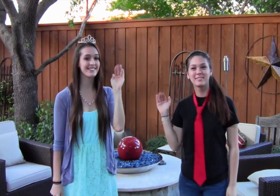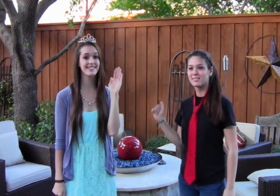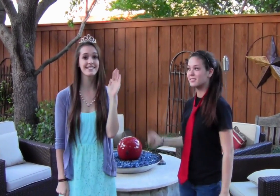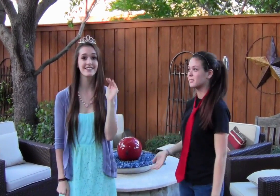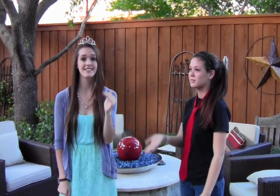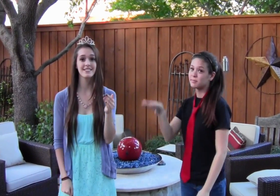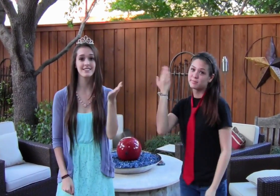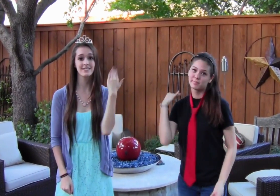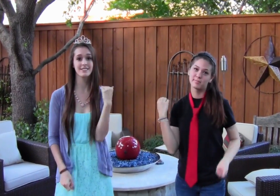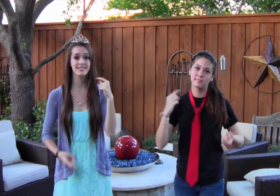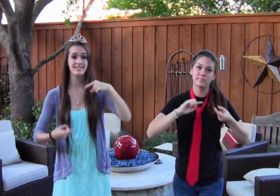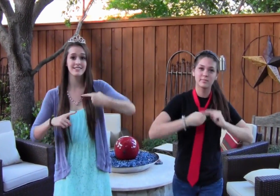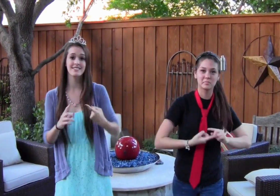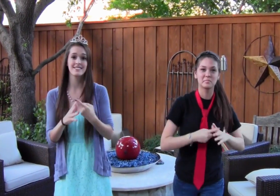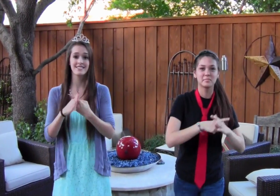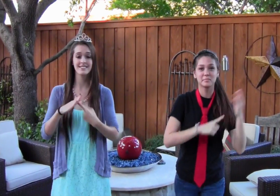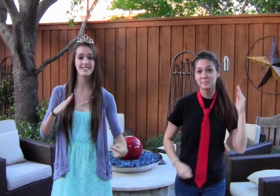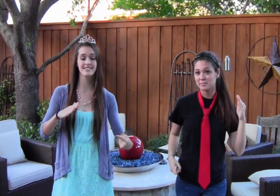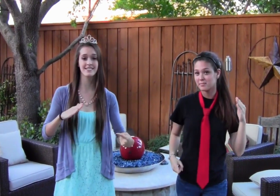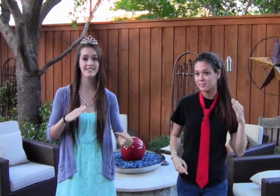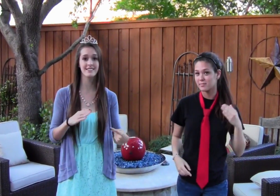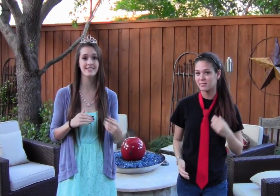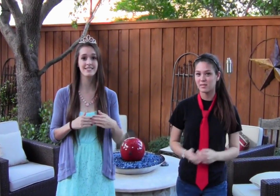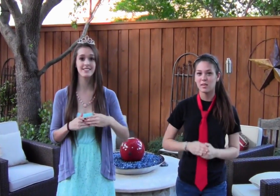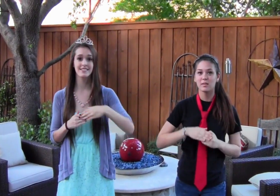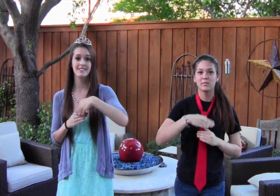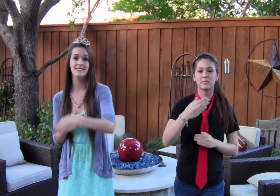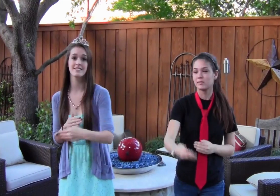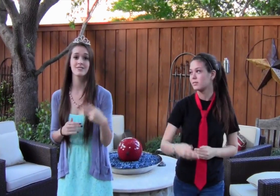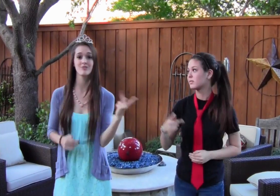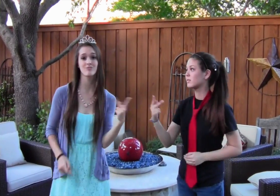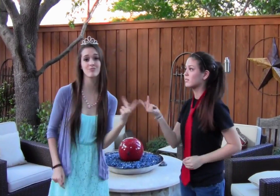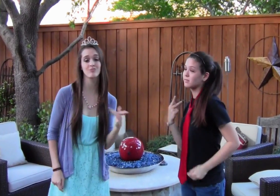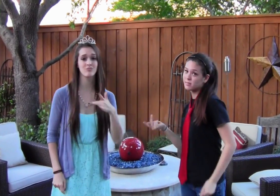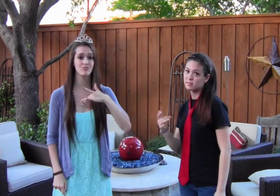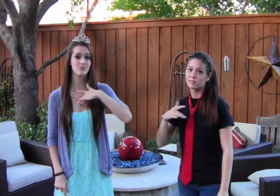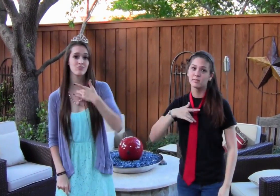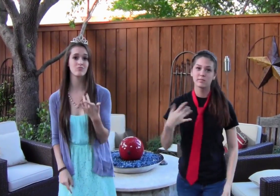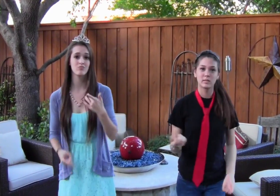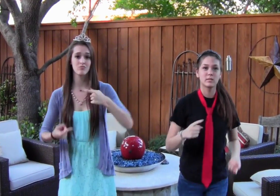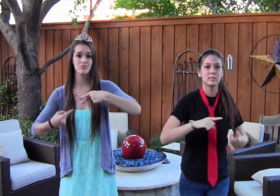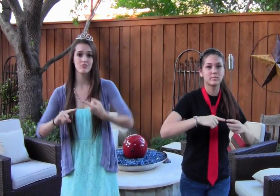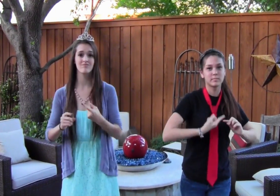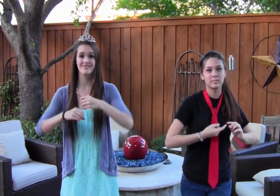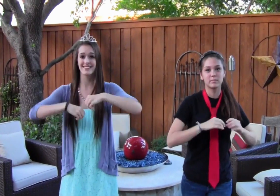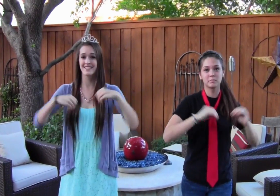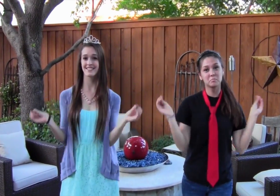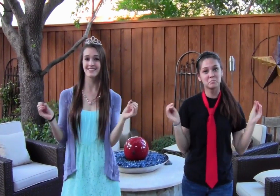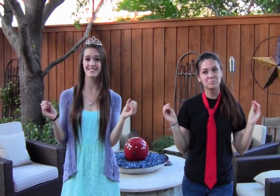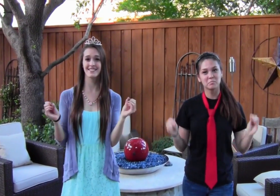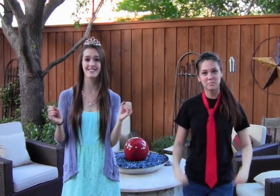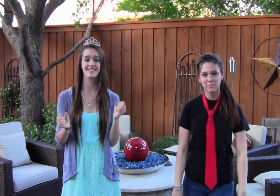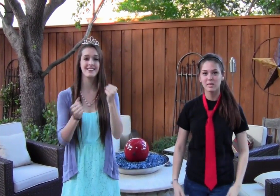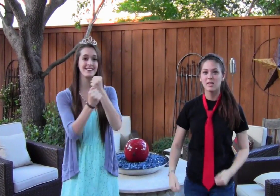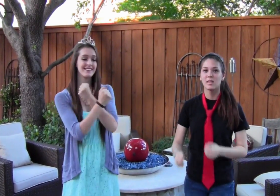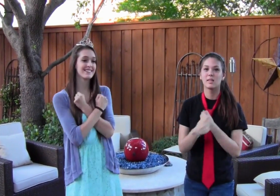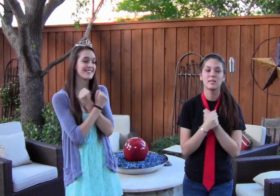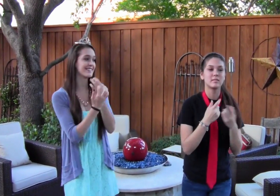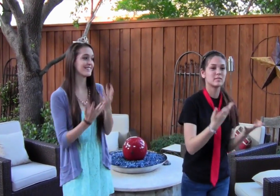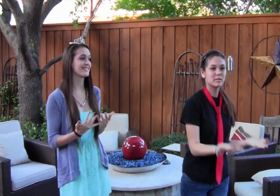Say goodbye to the pain of the past. We don't have to feel it anymore. Love is an